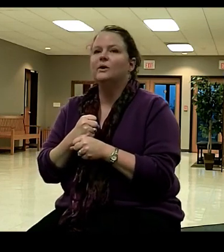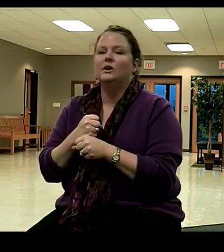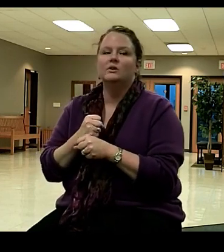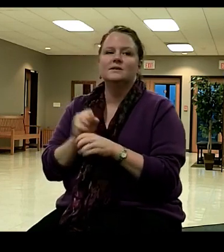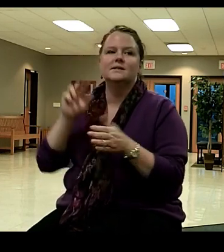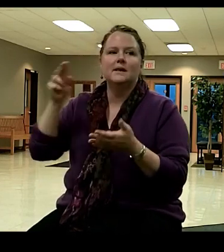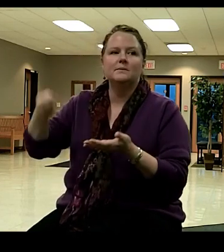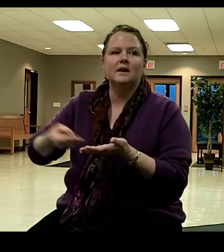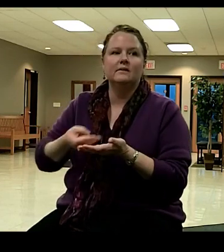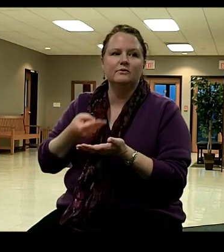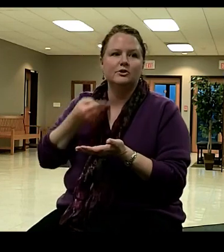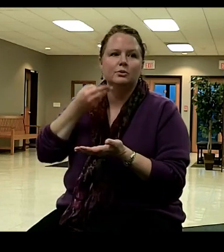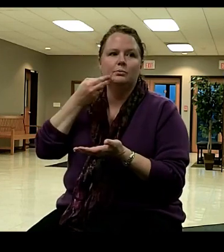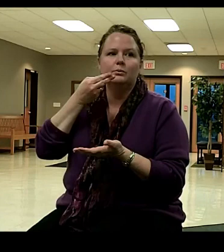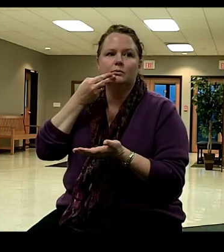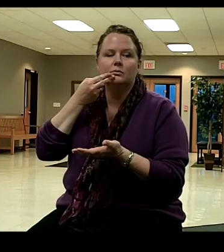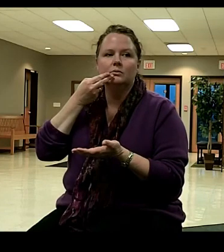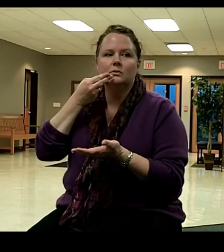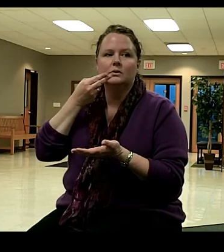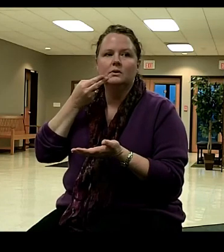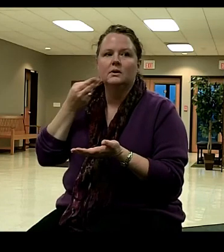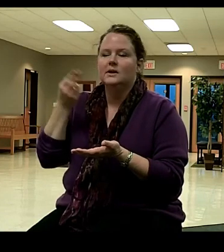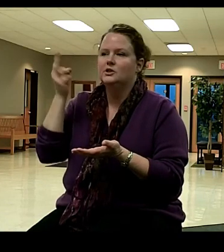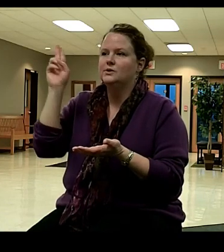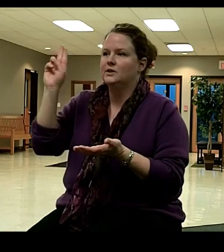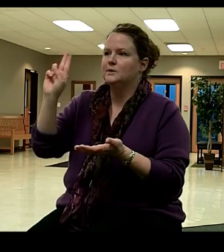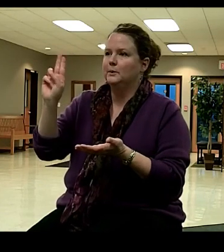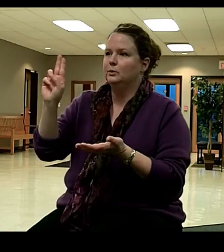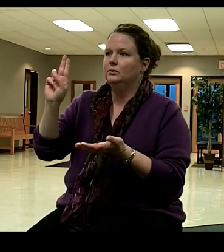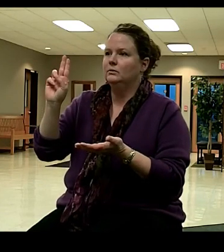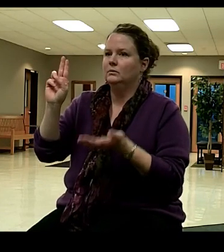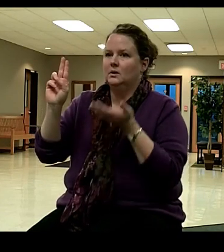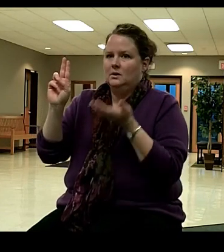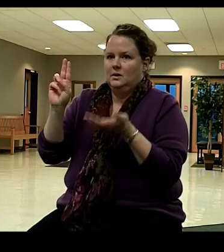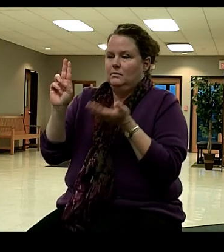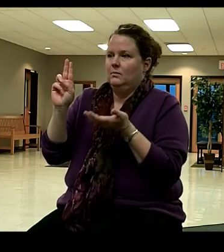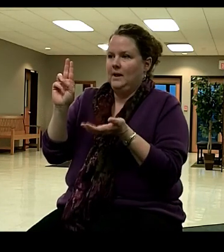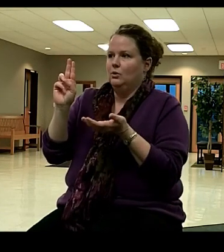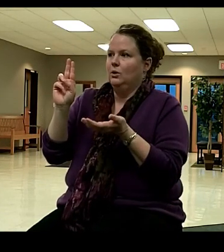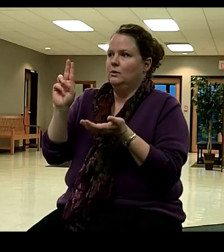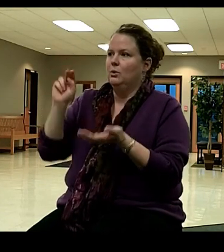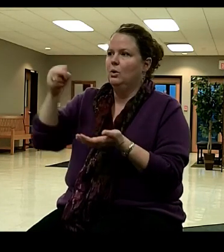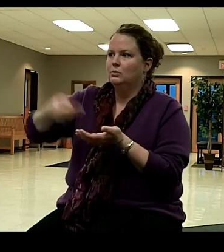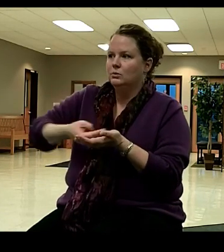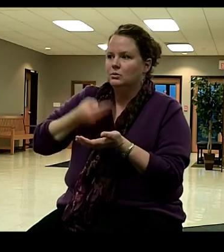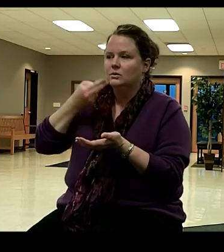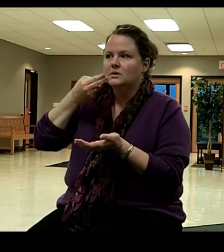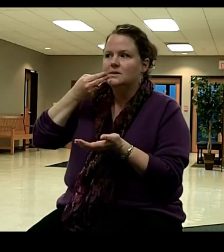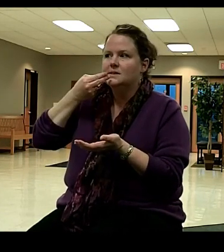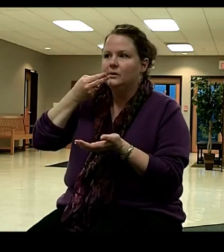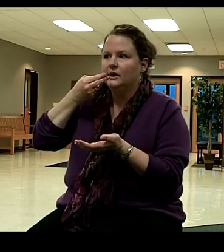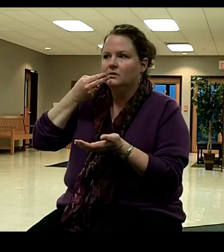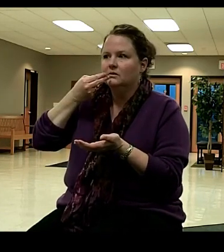Cereal is the same sign for soup. It's using a spoon, like you're holding a bowl. Cereal.